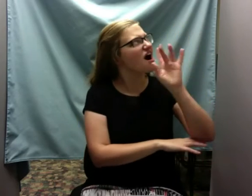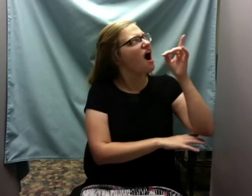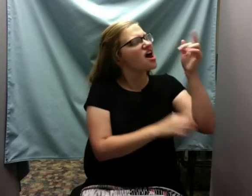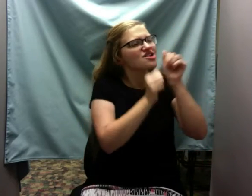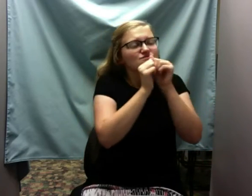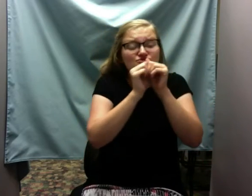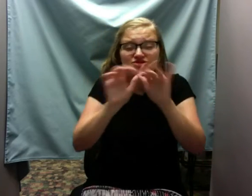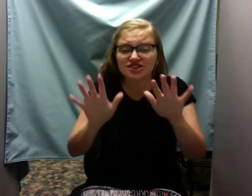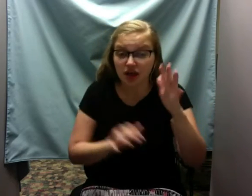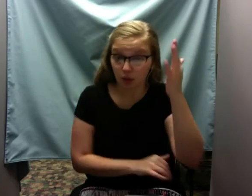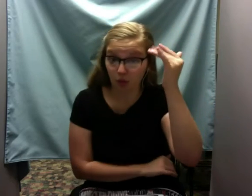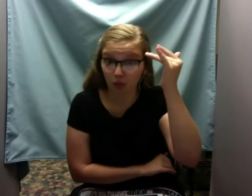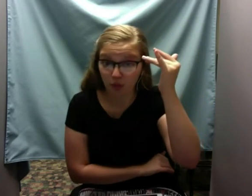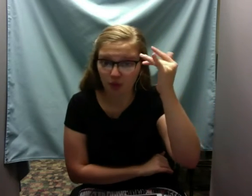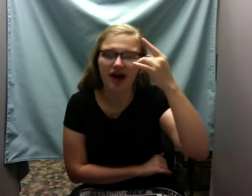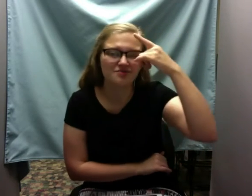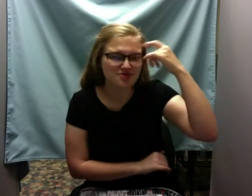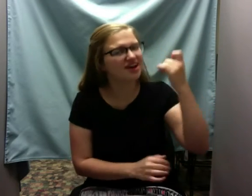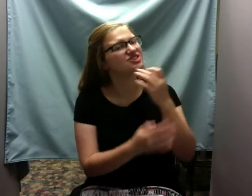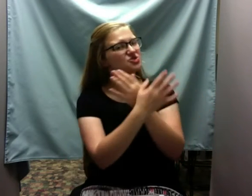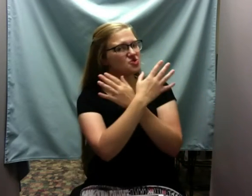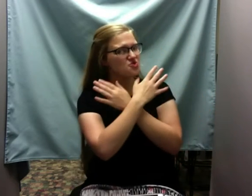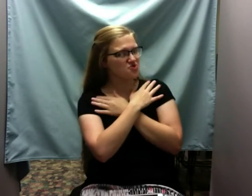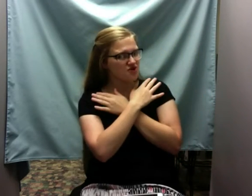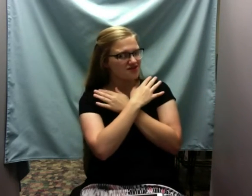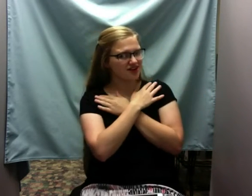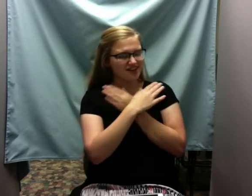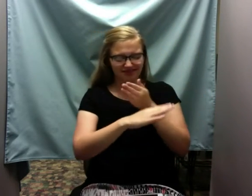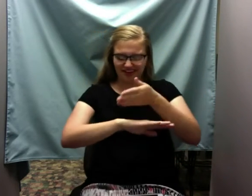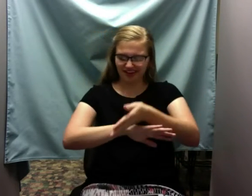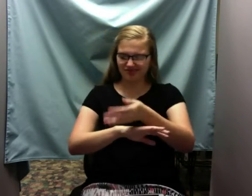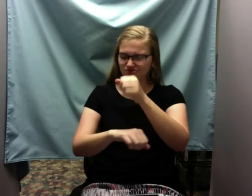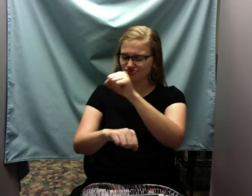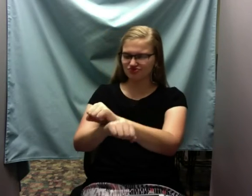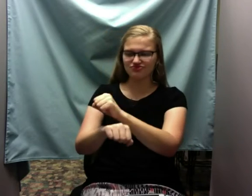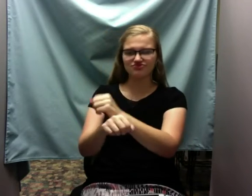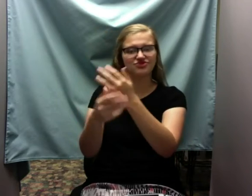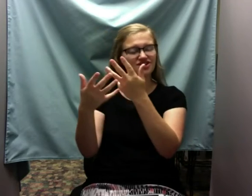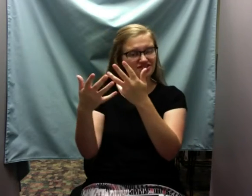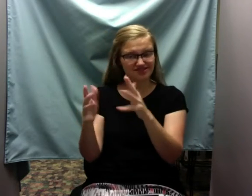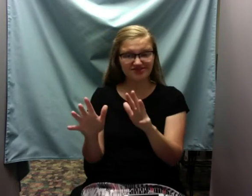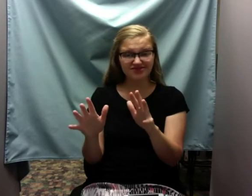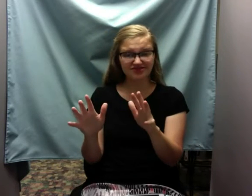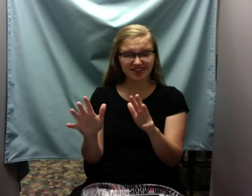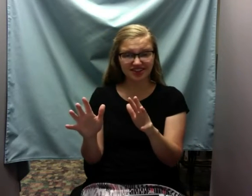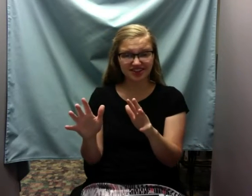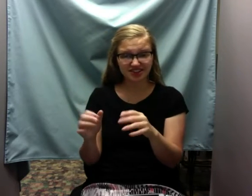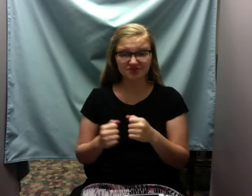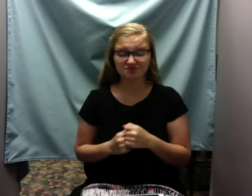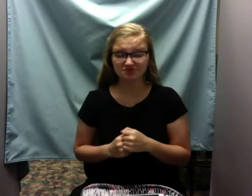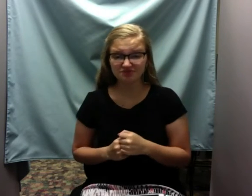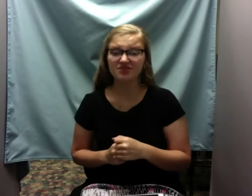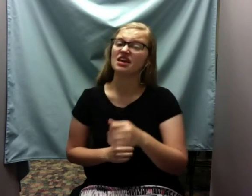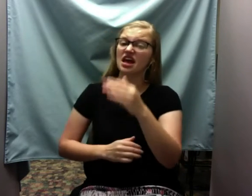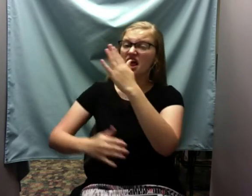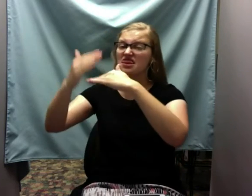it, because that in it he had rested from all his work which God created and made. These are the generations of the heavens and of the